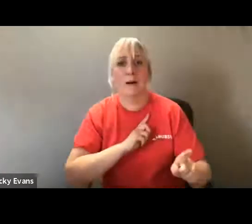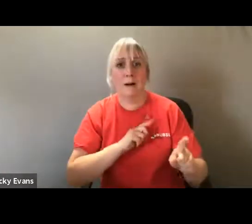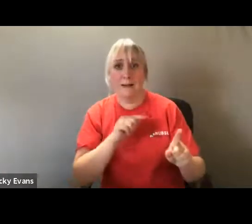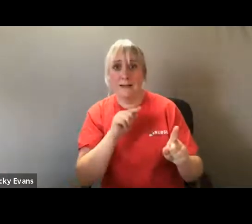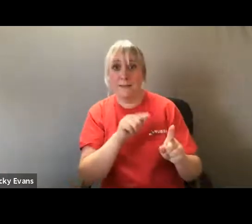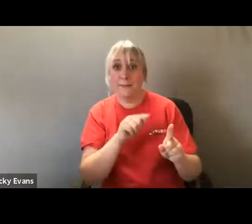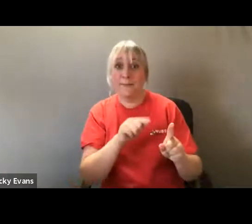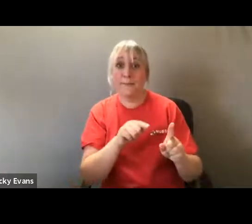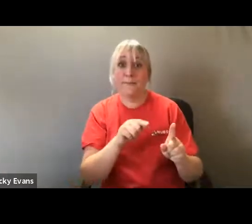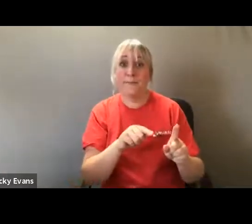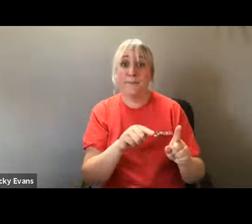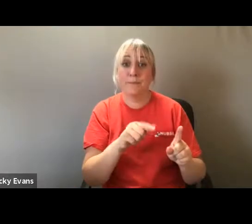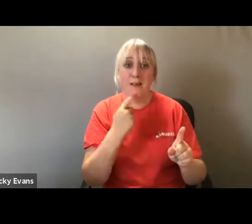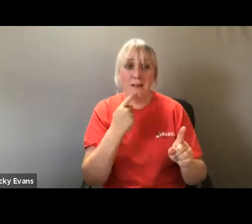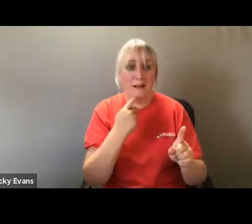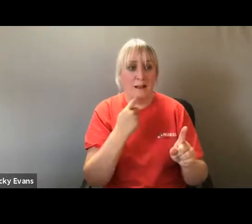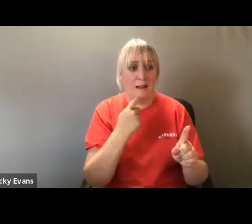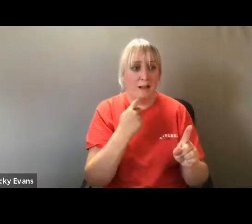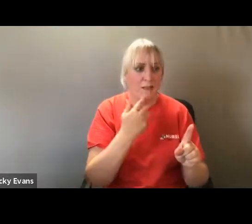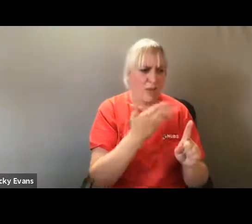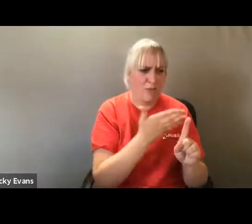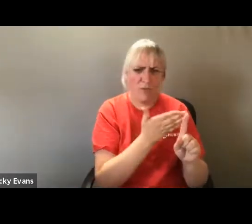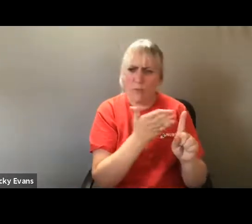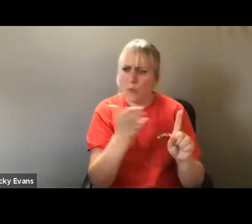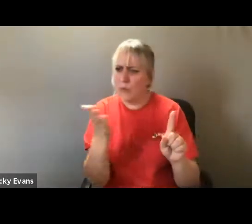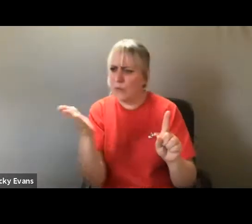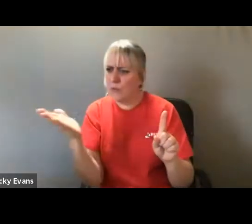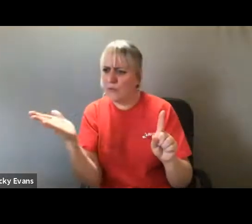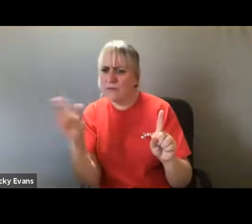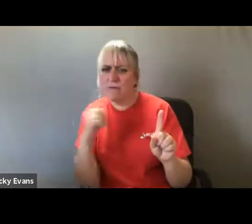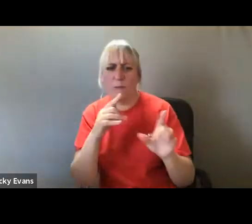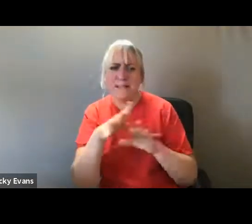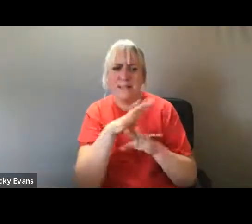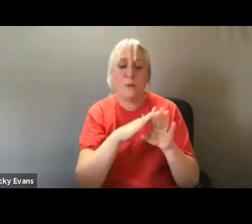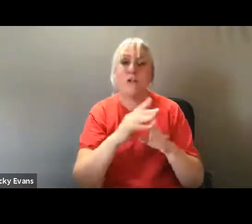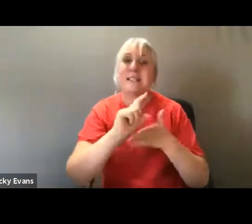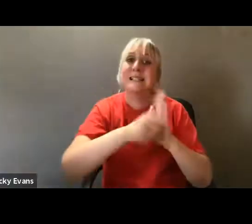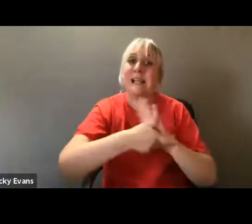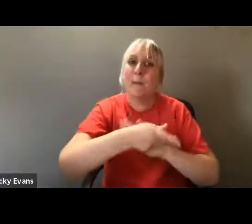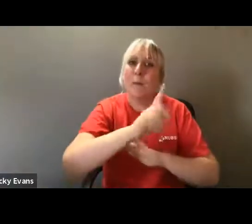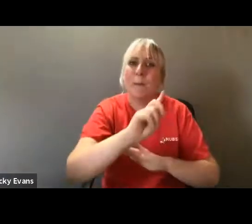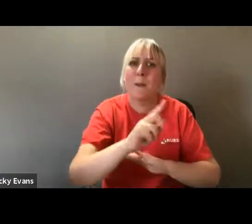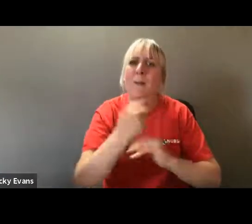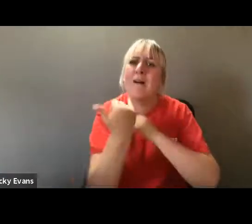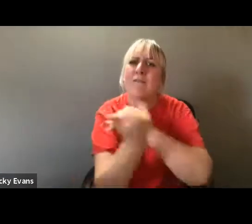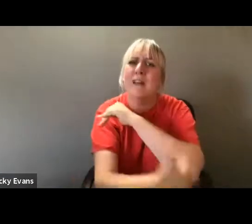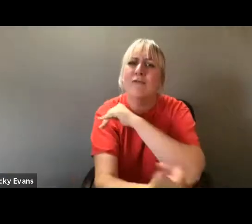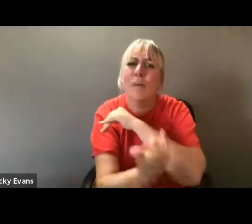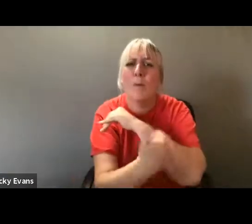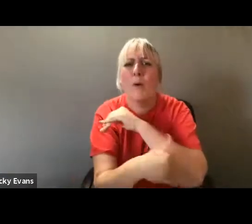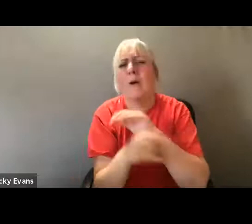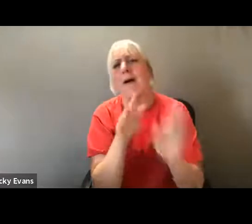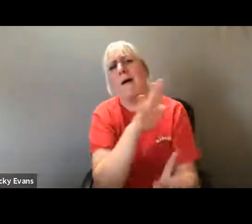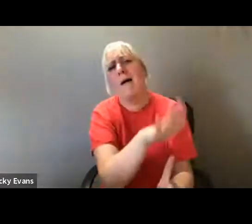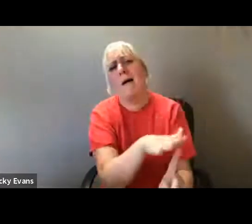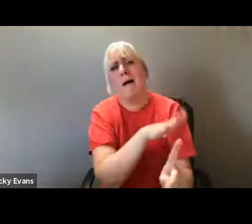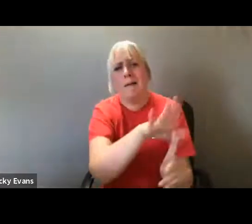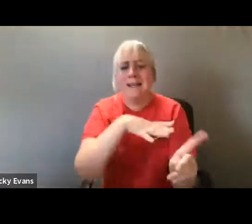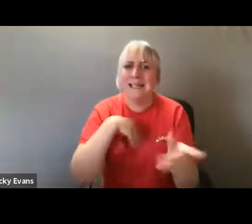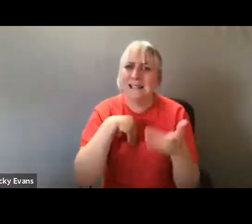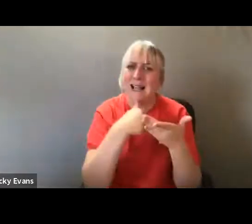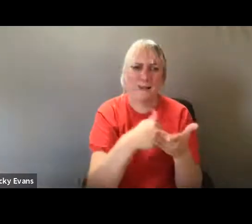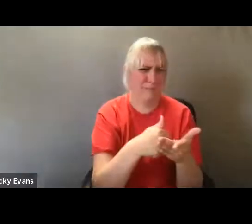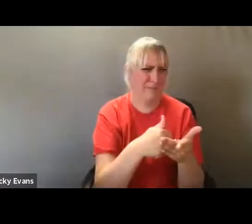is taking us away from a situation in which we say that disabled people are vulnerable, pitiable, in need of help, and